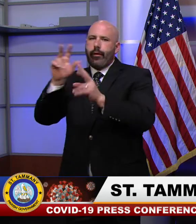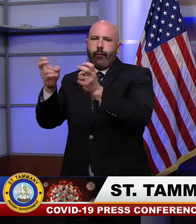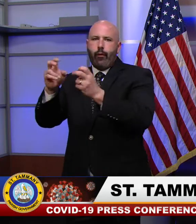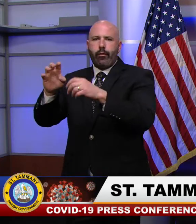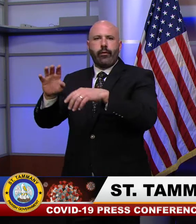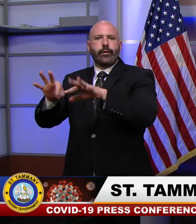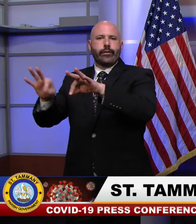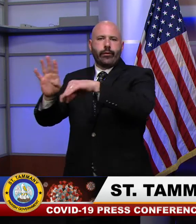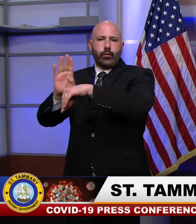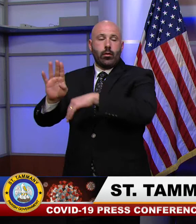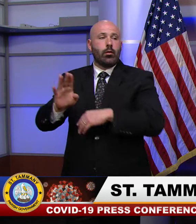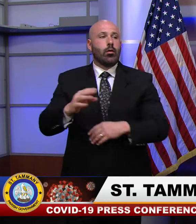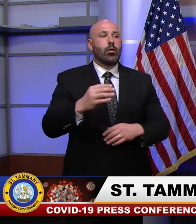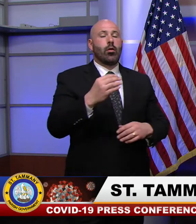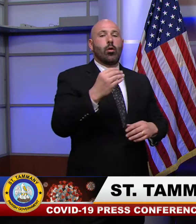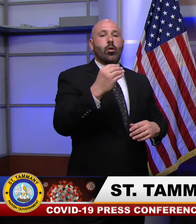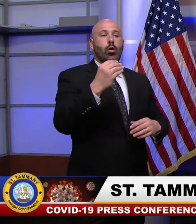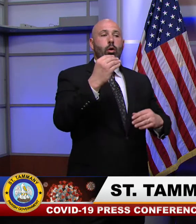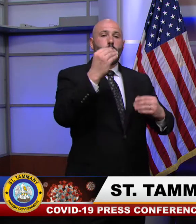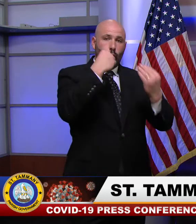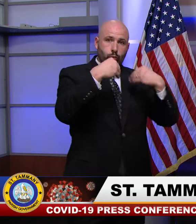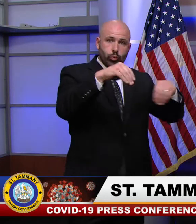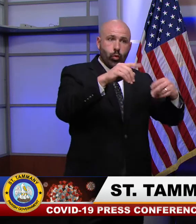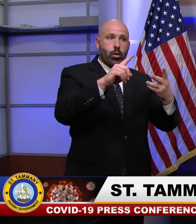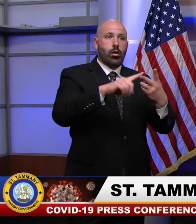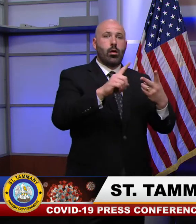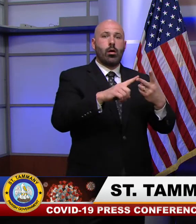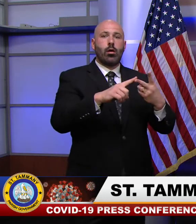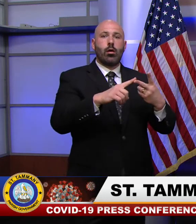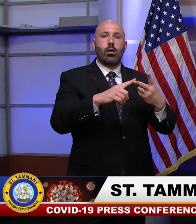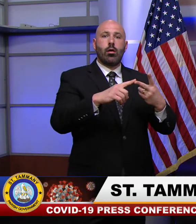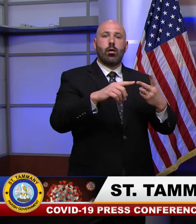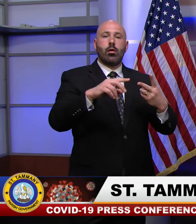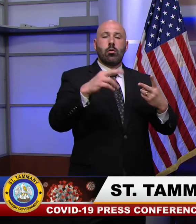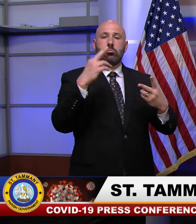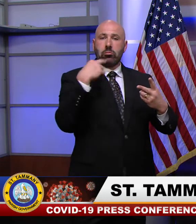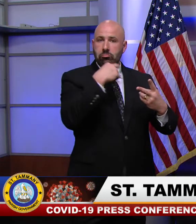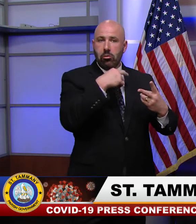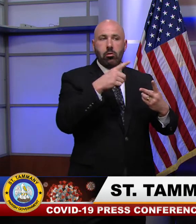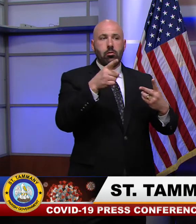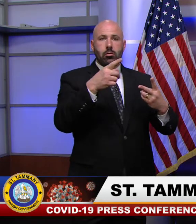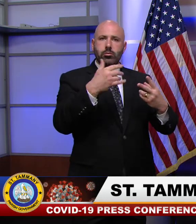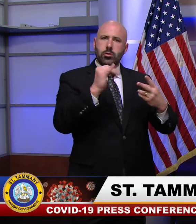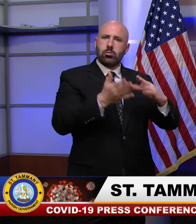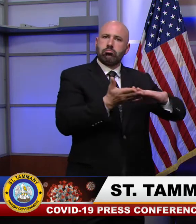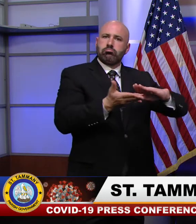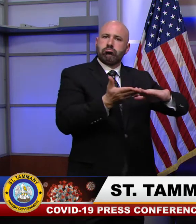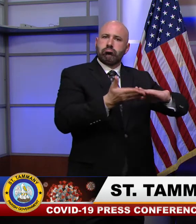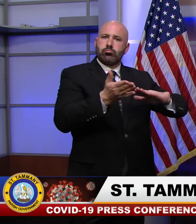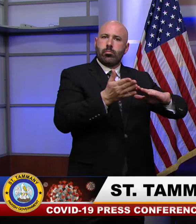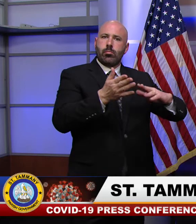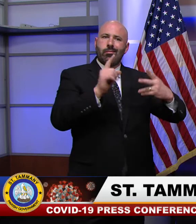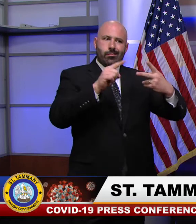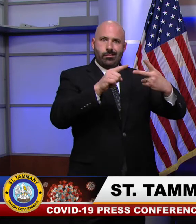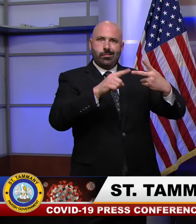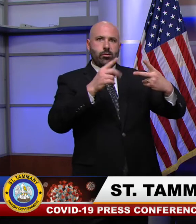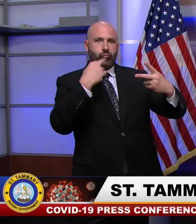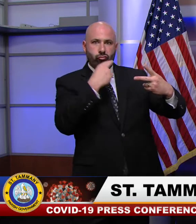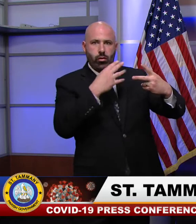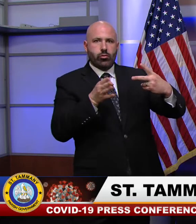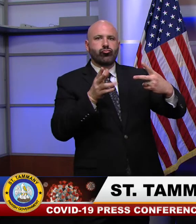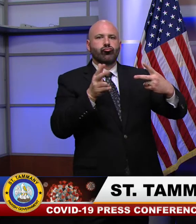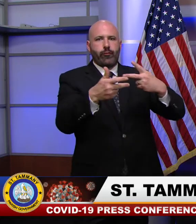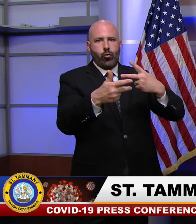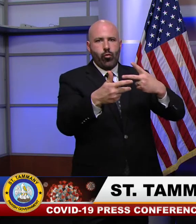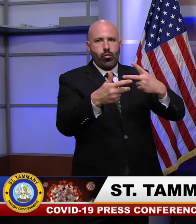our restaurants are still open and operating as long as they're providing drive-through,